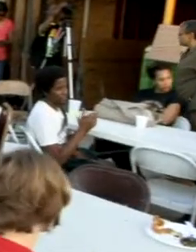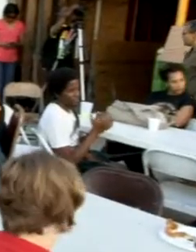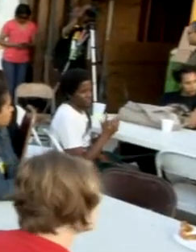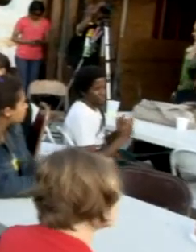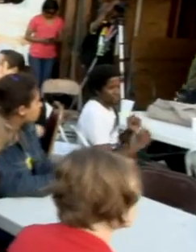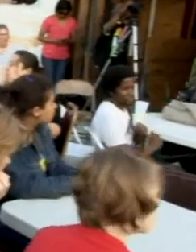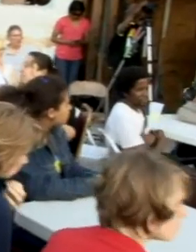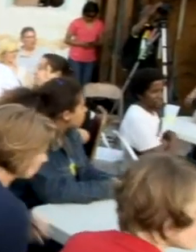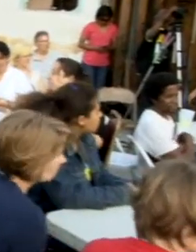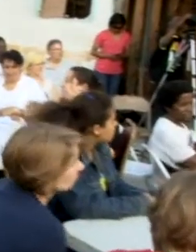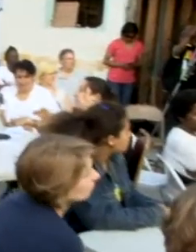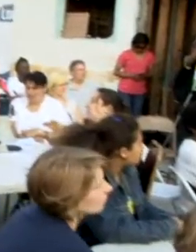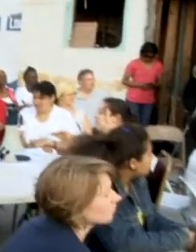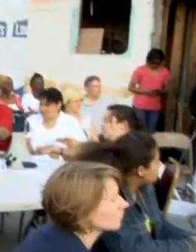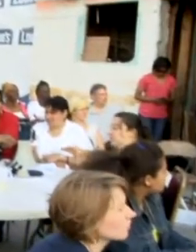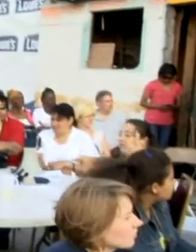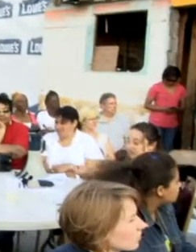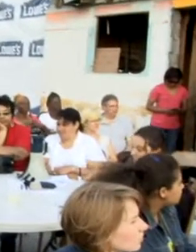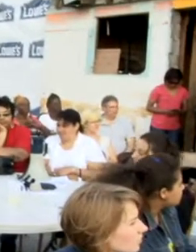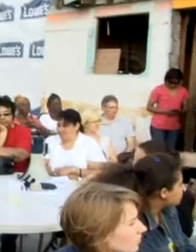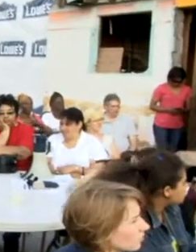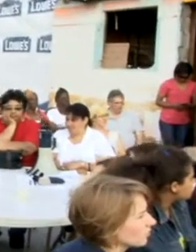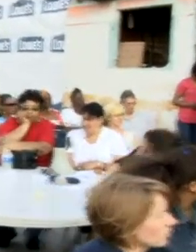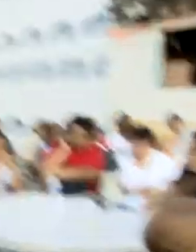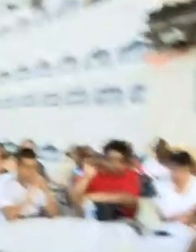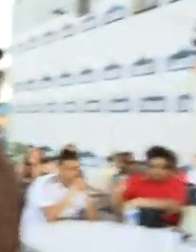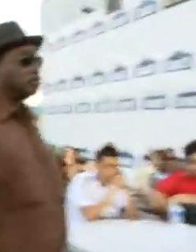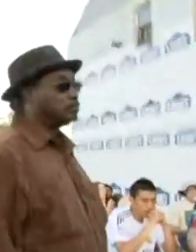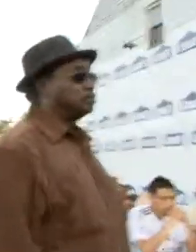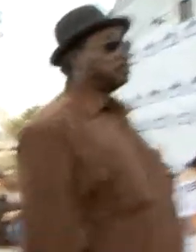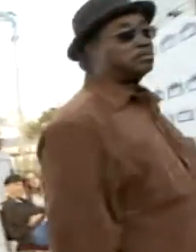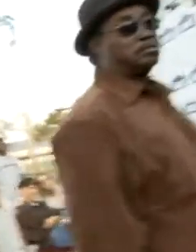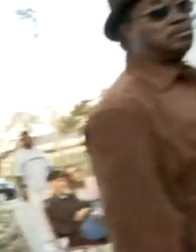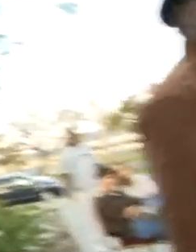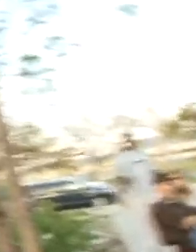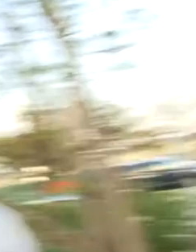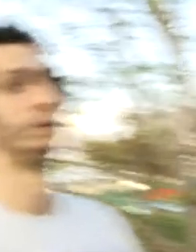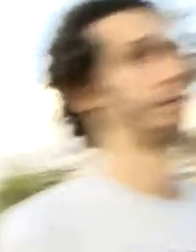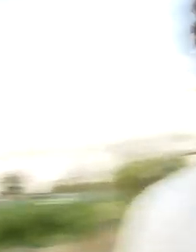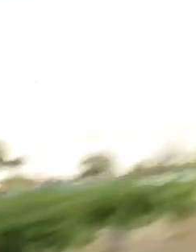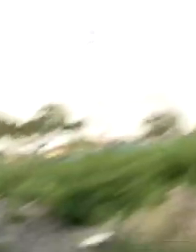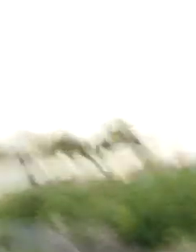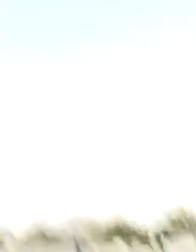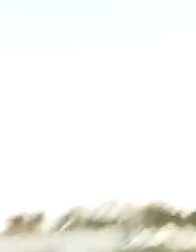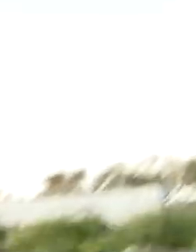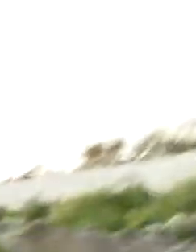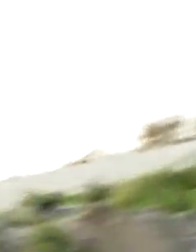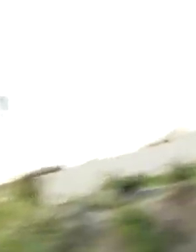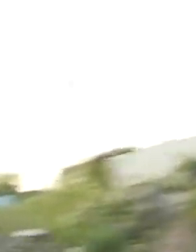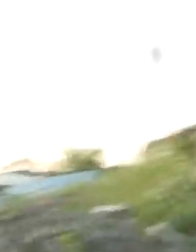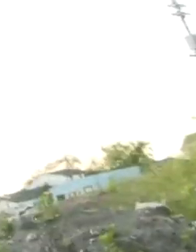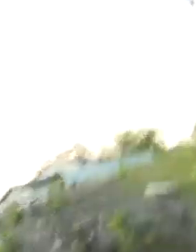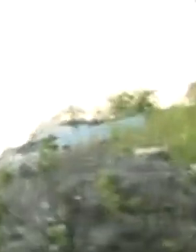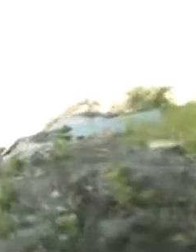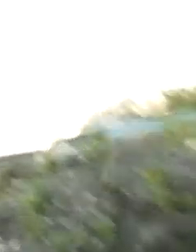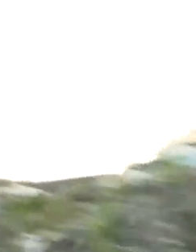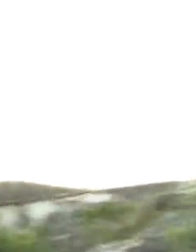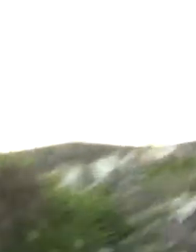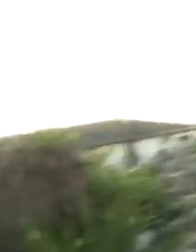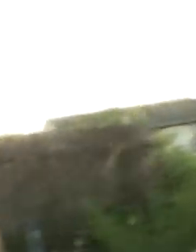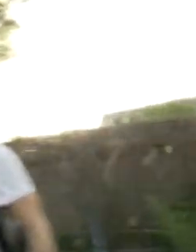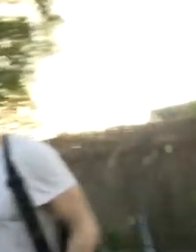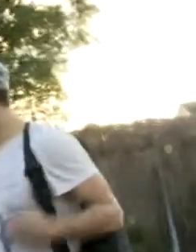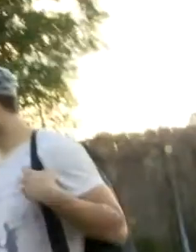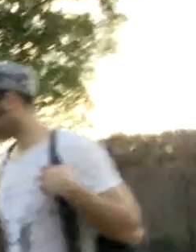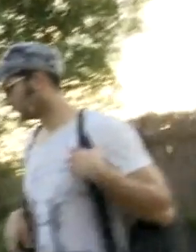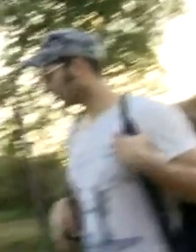In the words of JFK, when they were talking about, well, why you're going to the moon, he said,